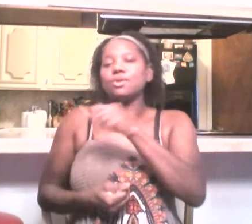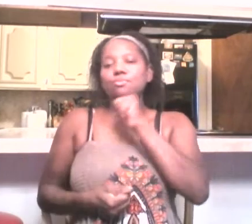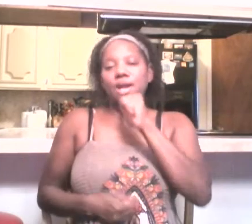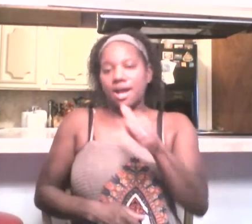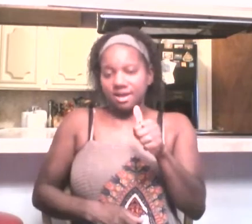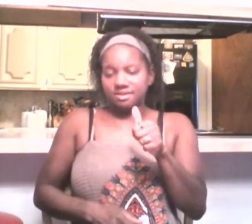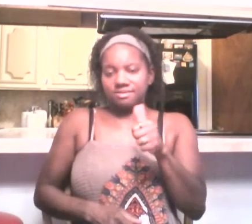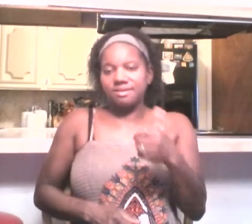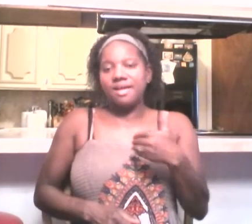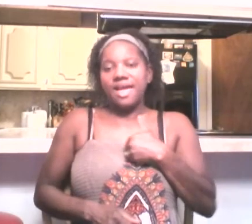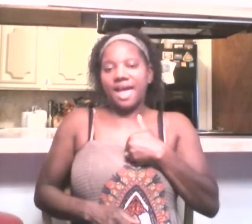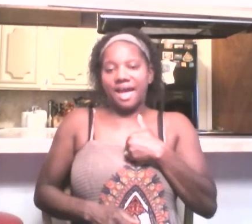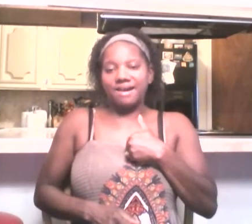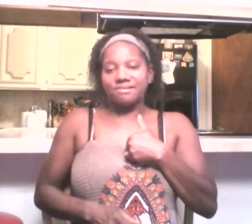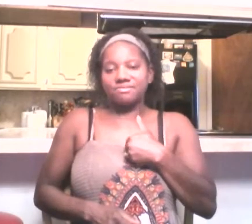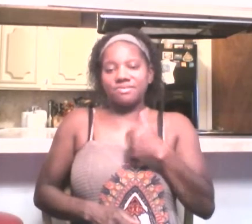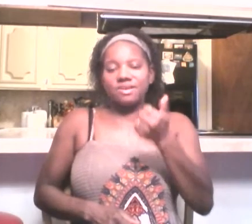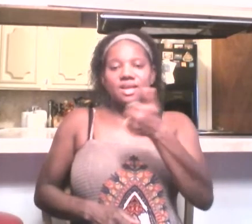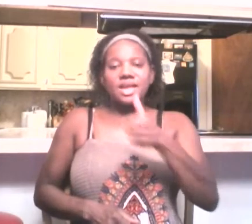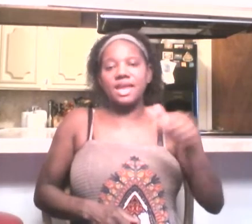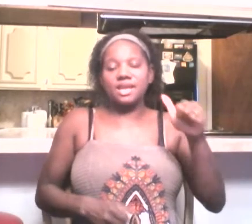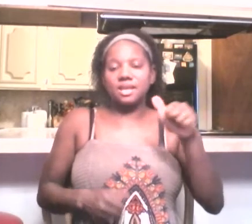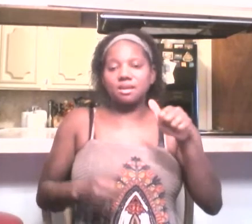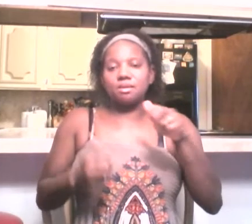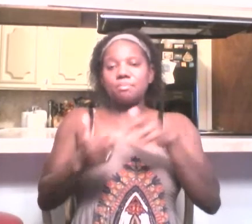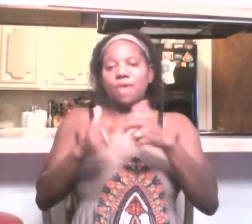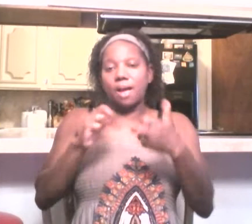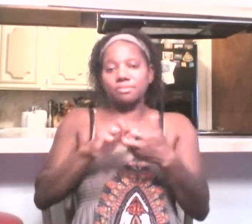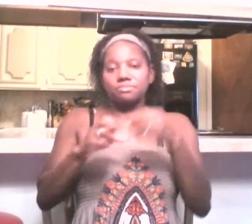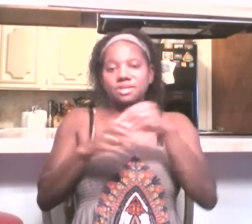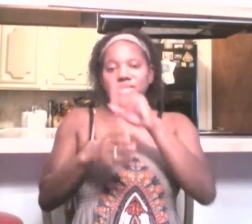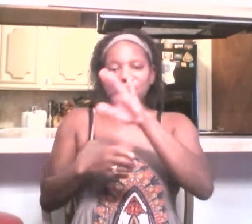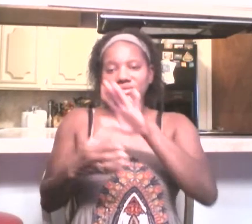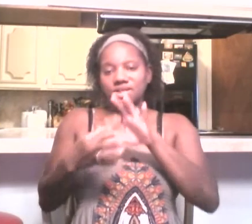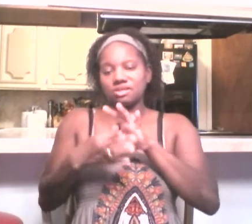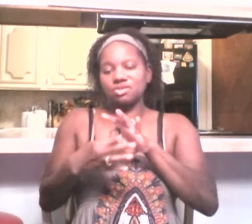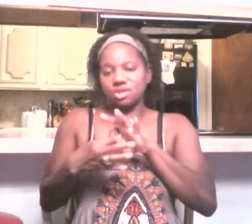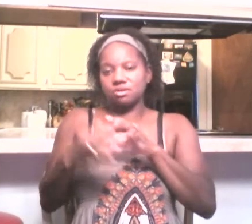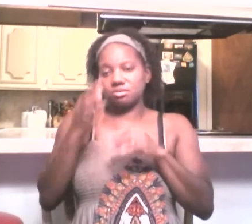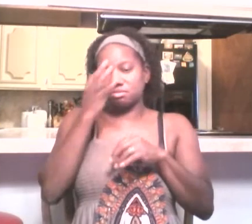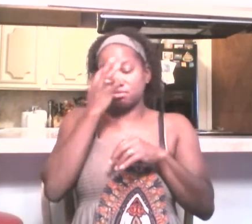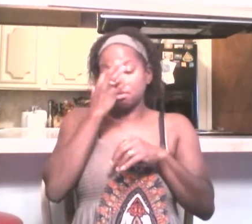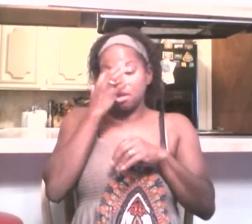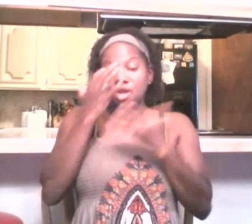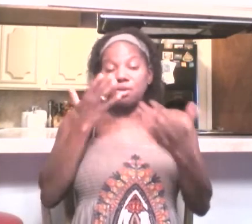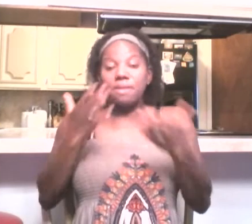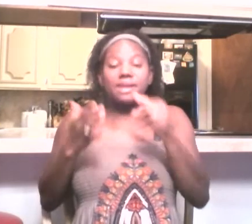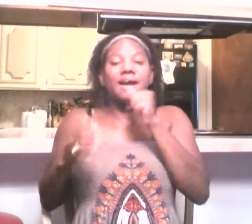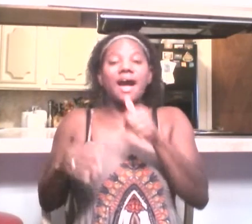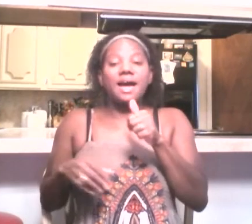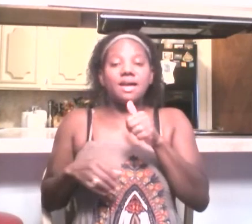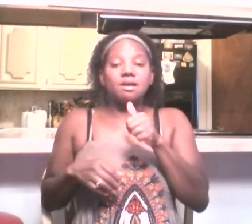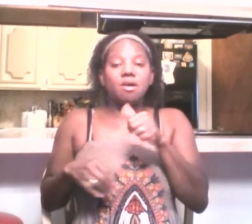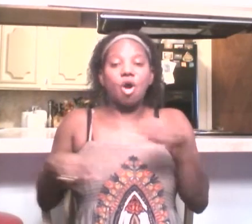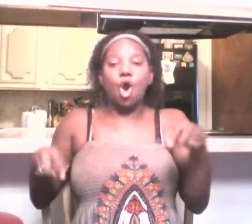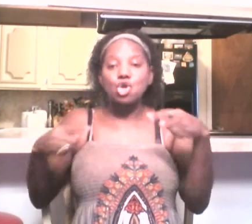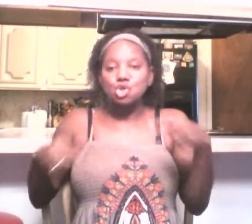you not have any problems in your relationship? You may not